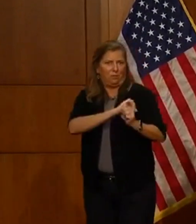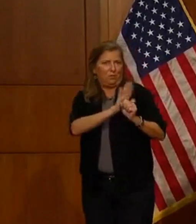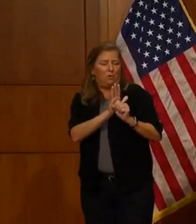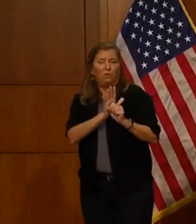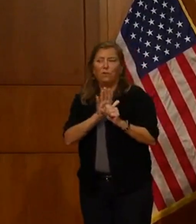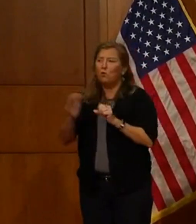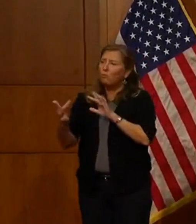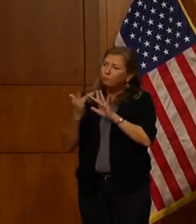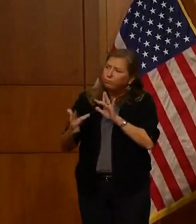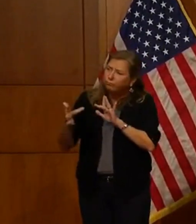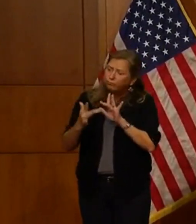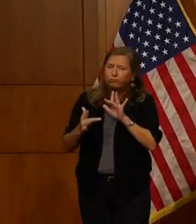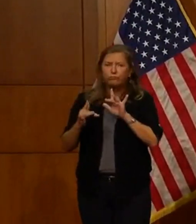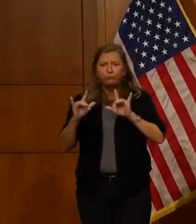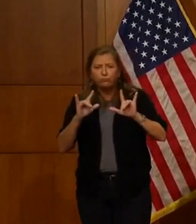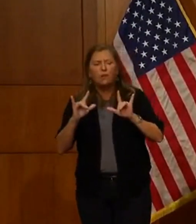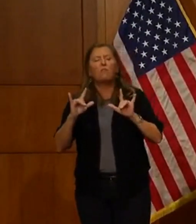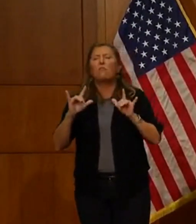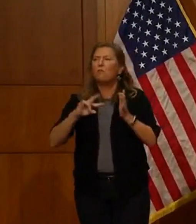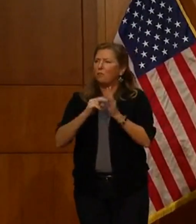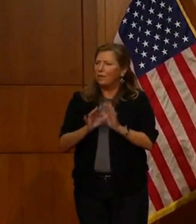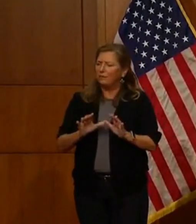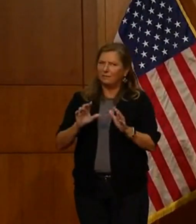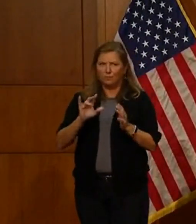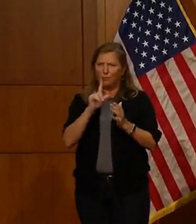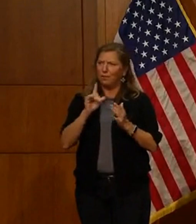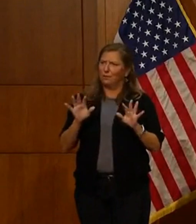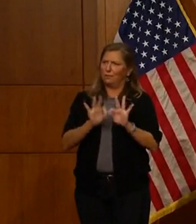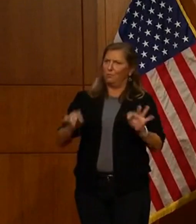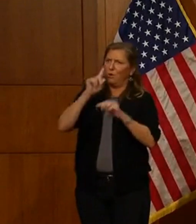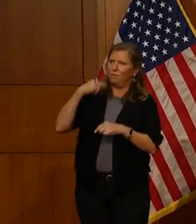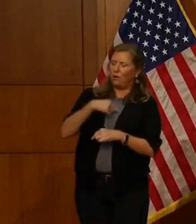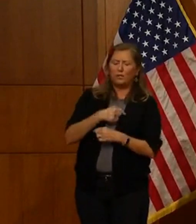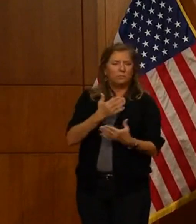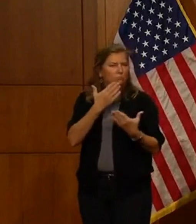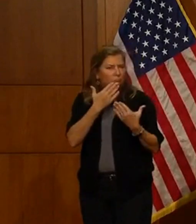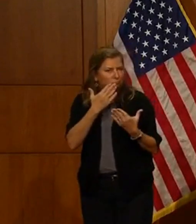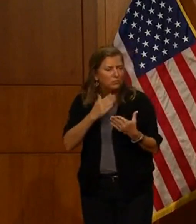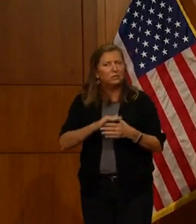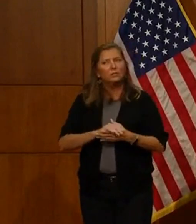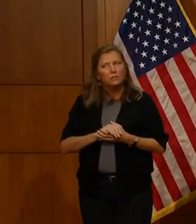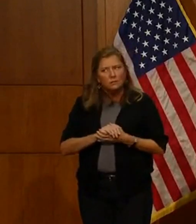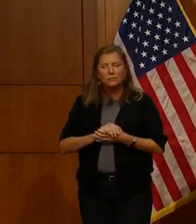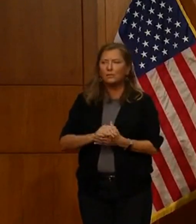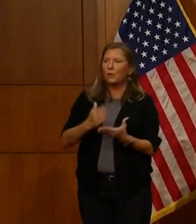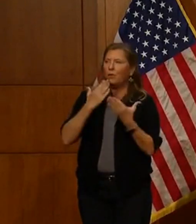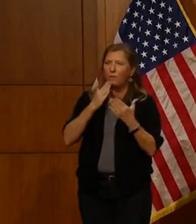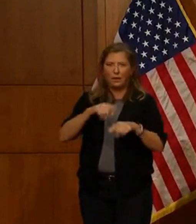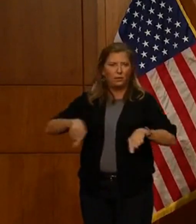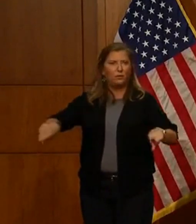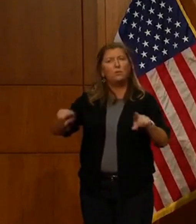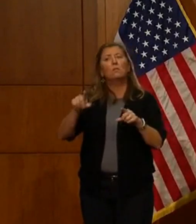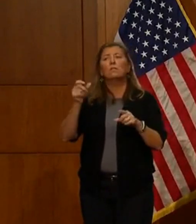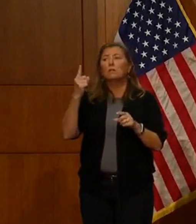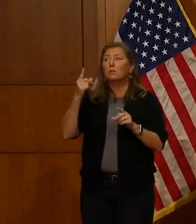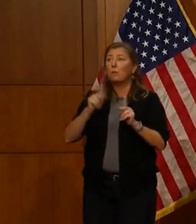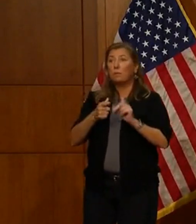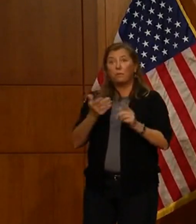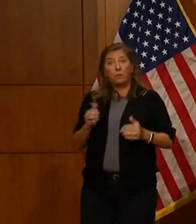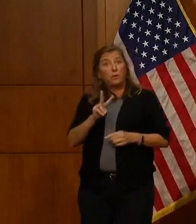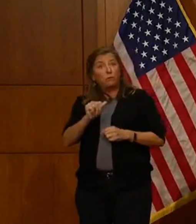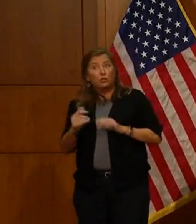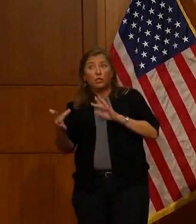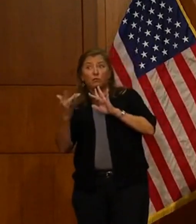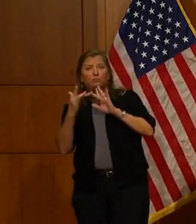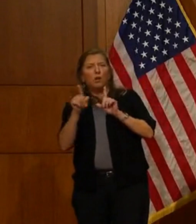kind words mean a lot to us, and we are very grateful. So we sincerely thank everybody, not only from here in Virginia,